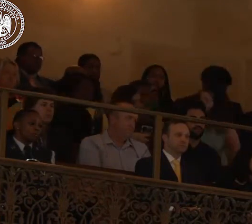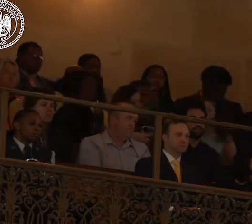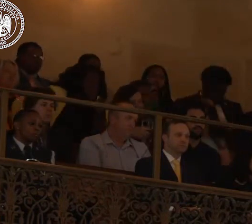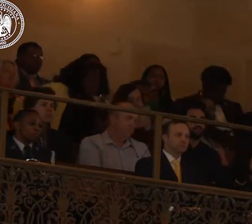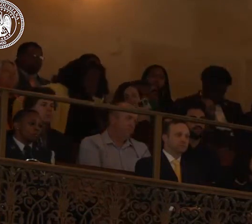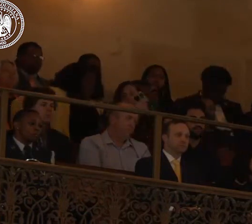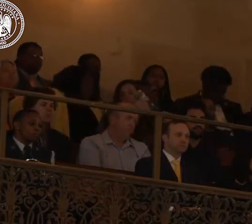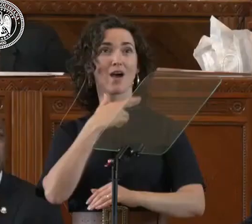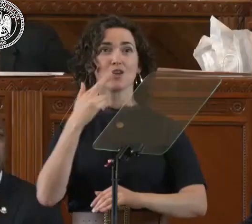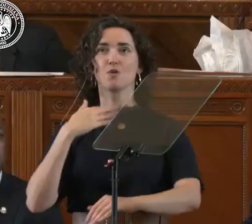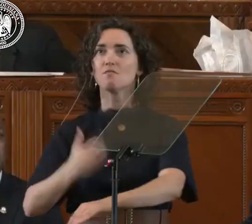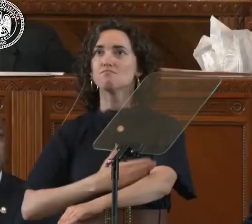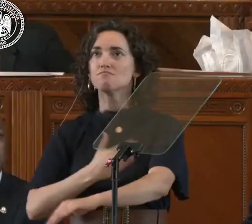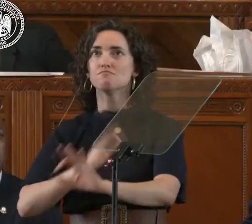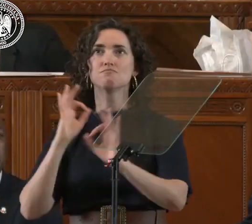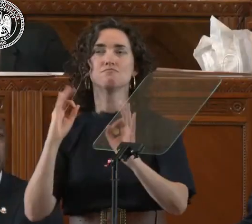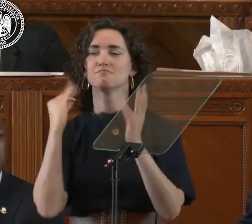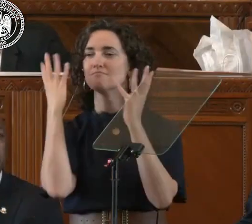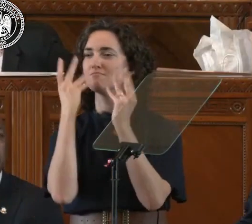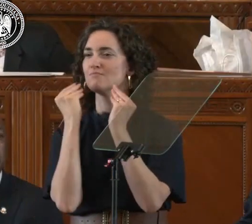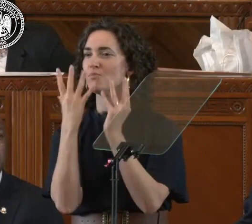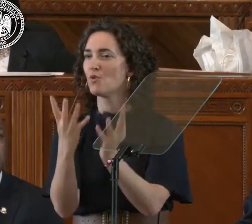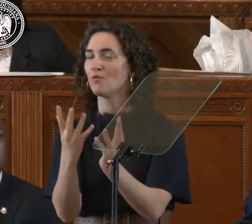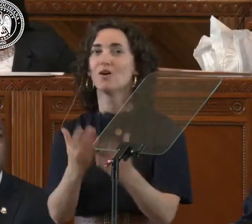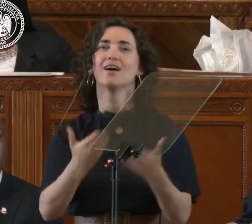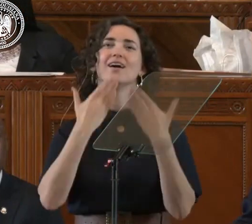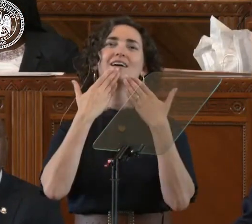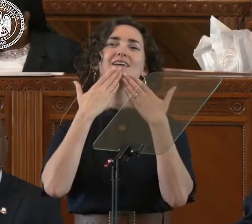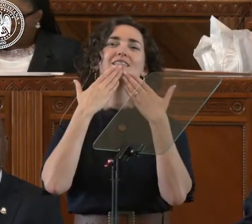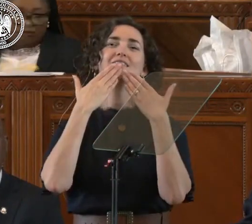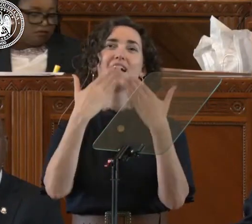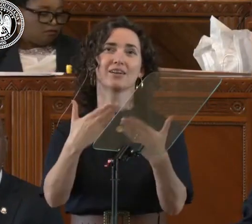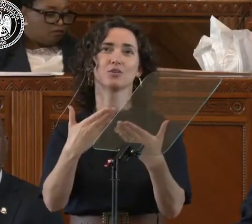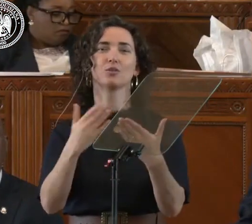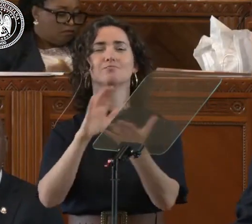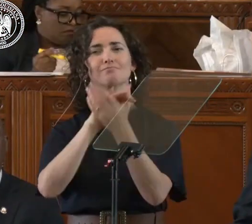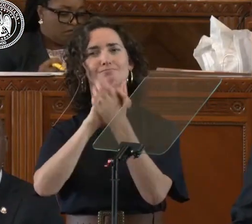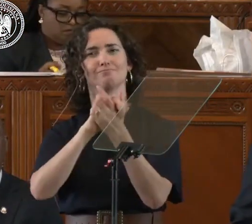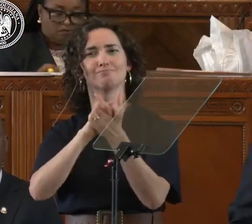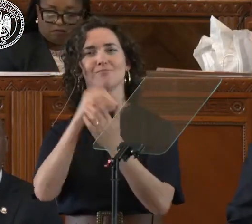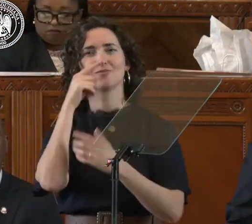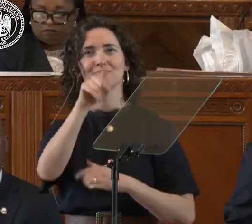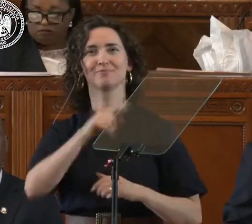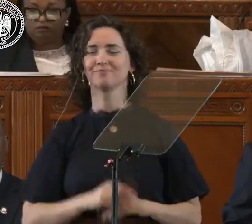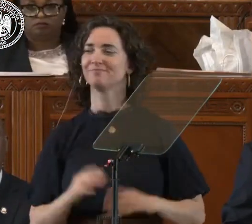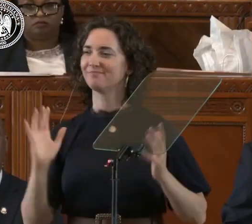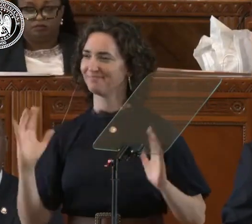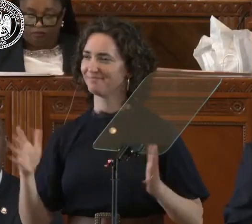restaurant is absolutely beautiful. So thank you so much, Nick, and congratulations to you.